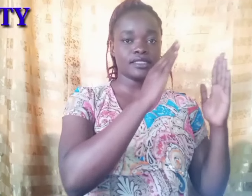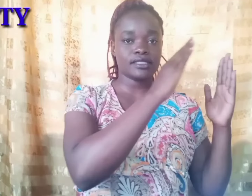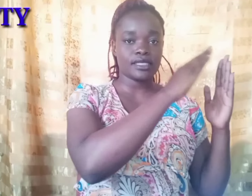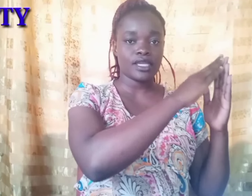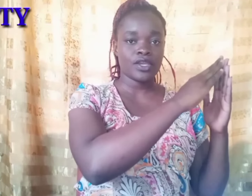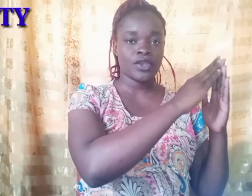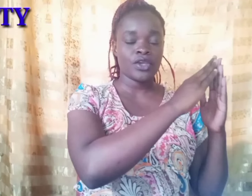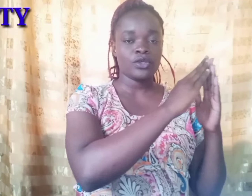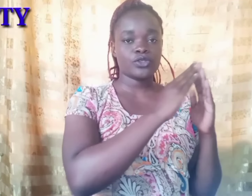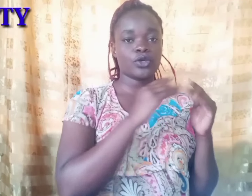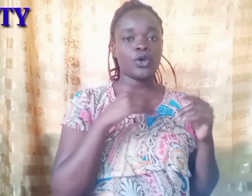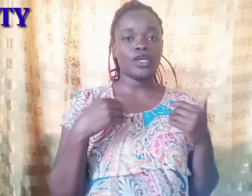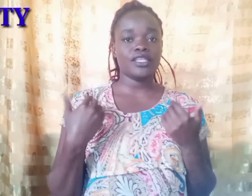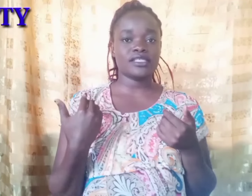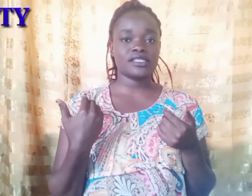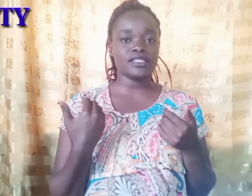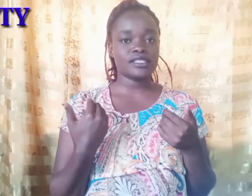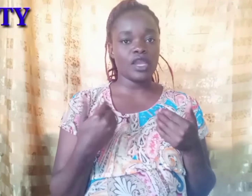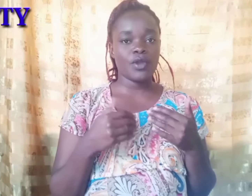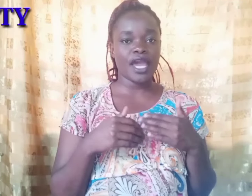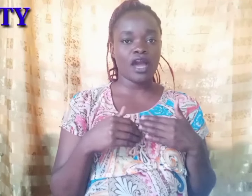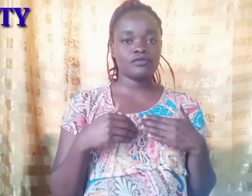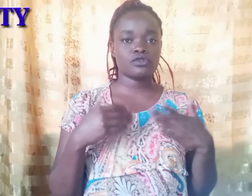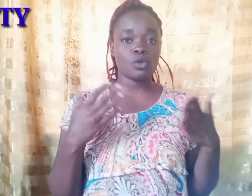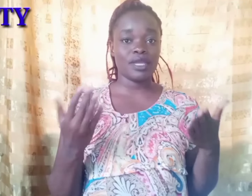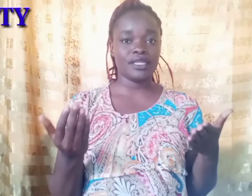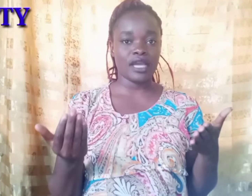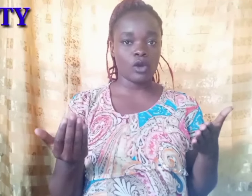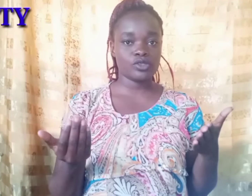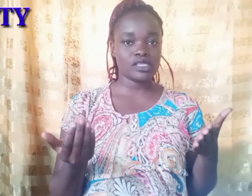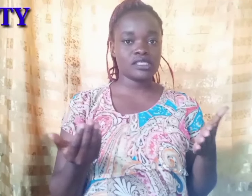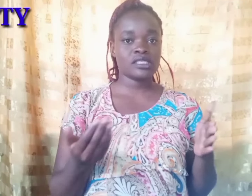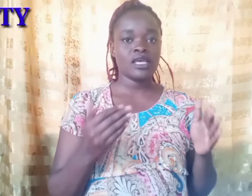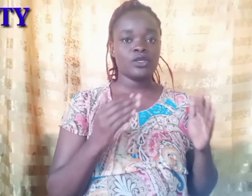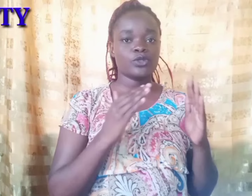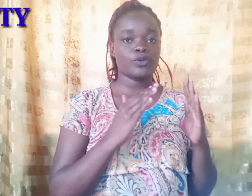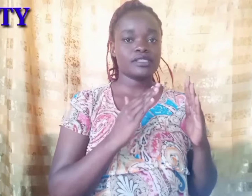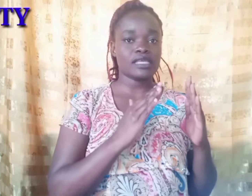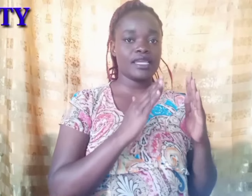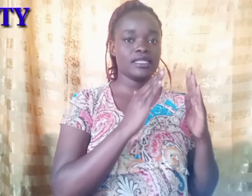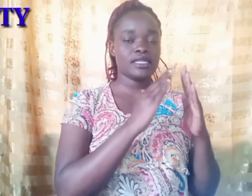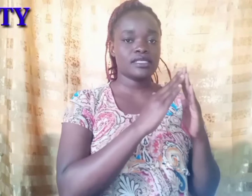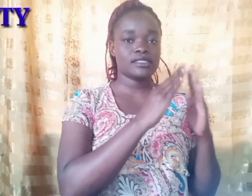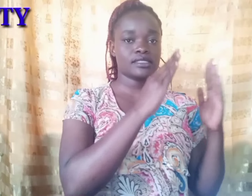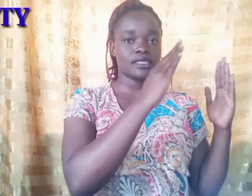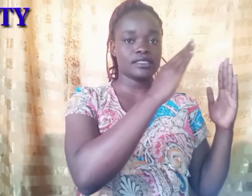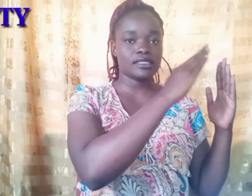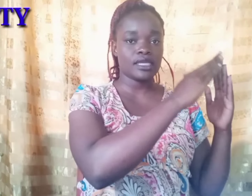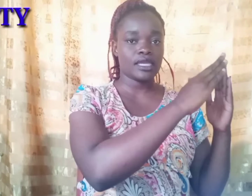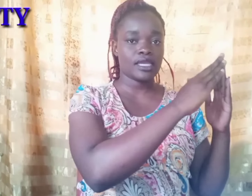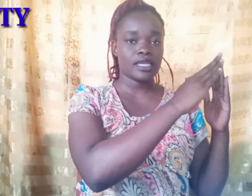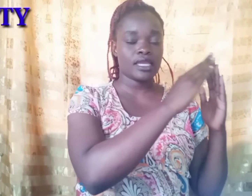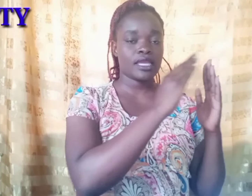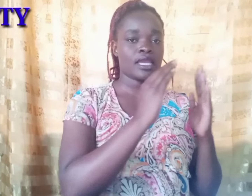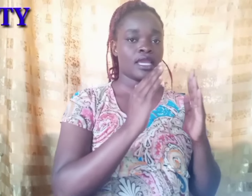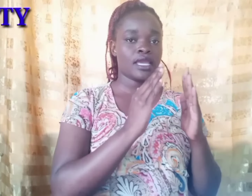City. So in the city we have so many houses. So we say city.